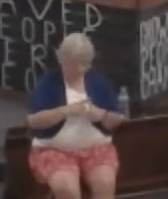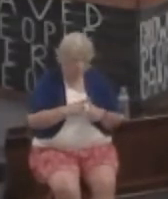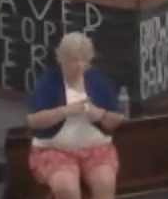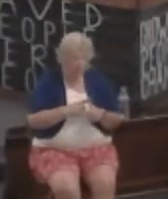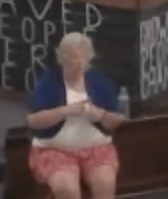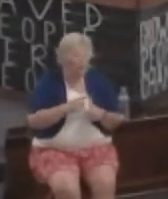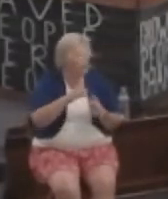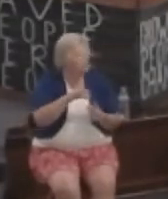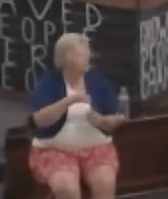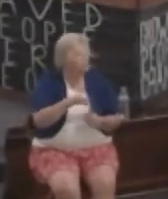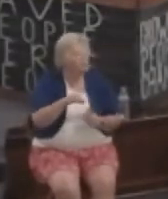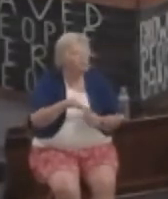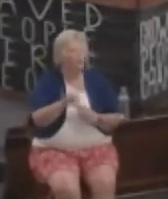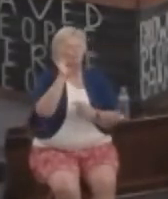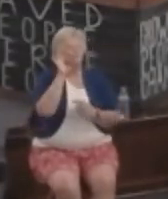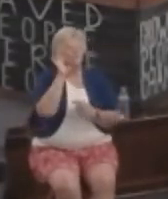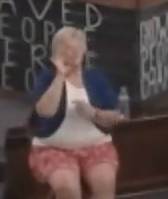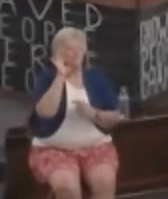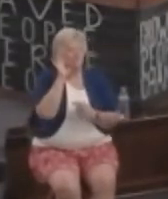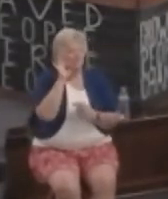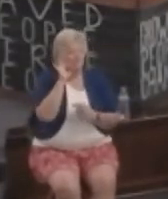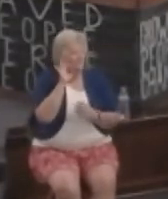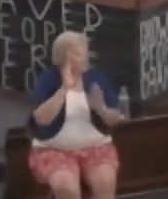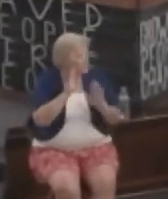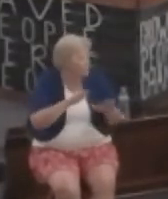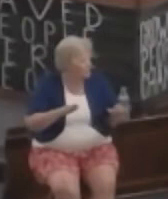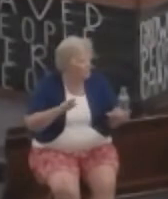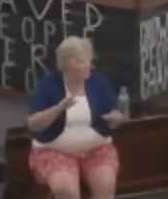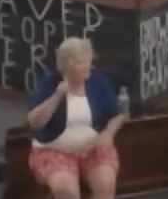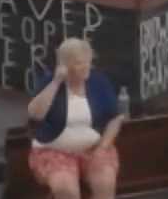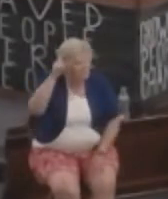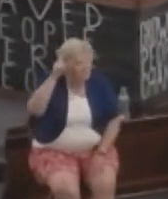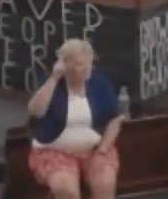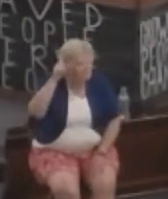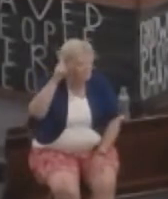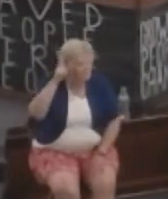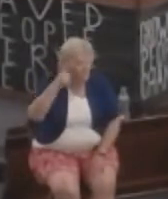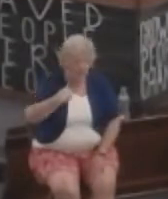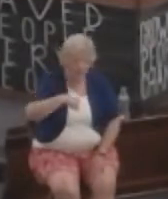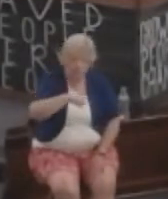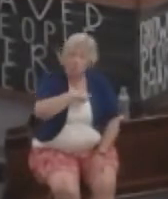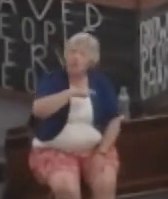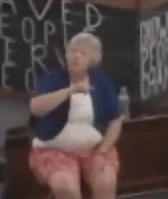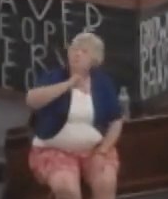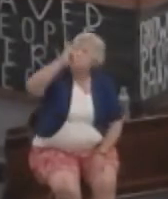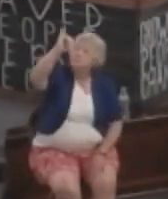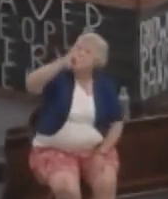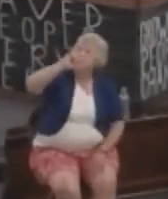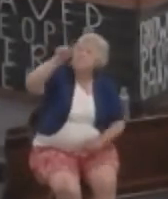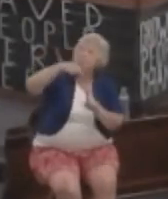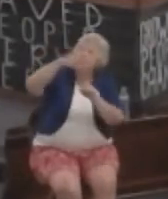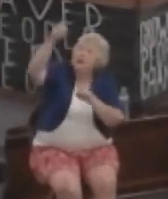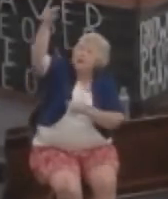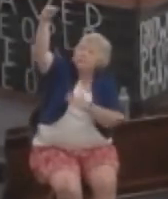God just as Jesus was and is. And when Christ appears, we shall be like Him.